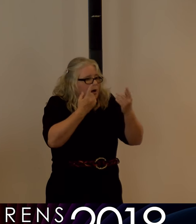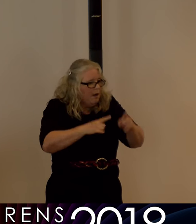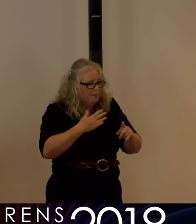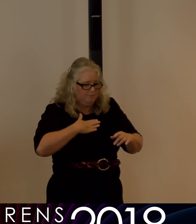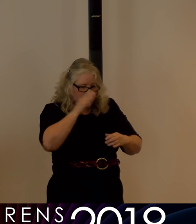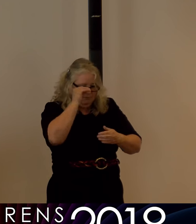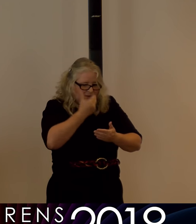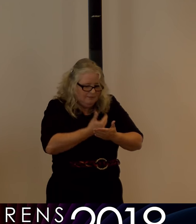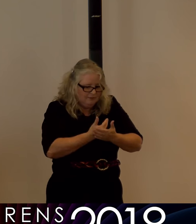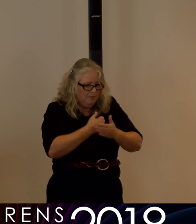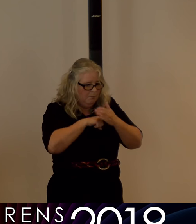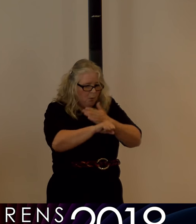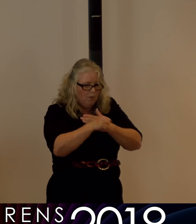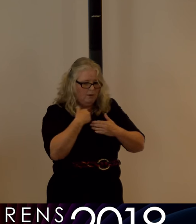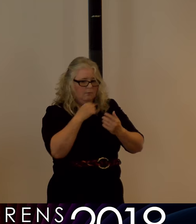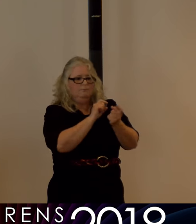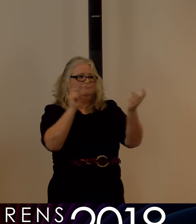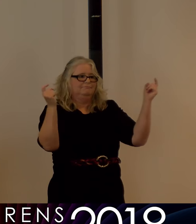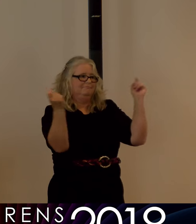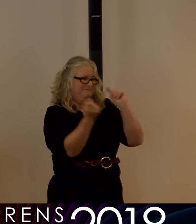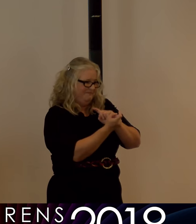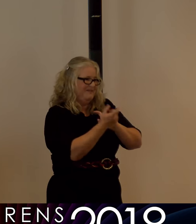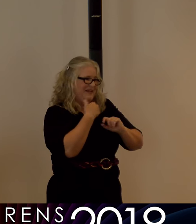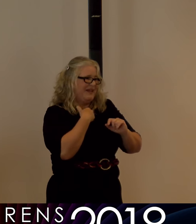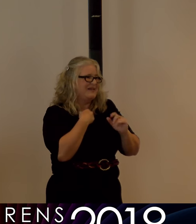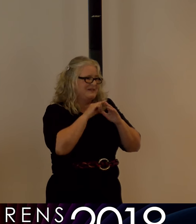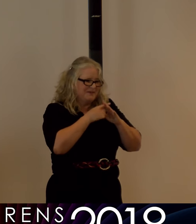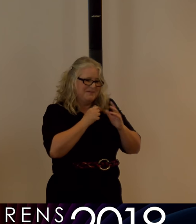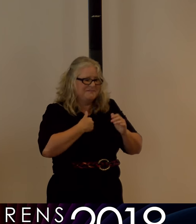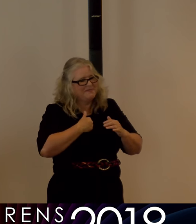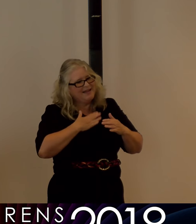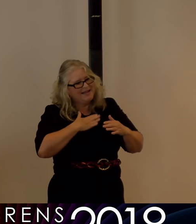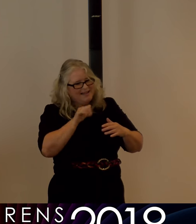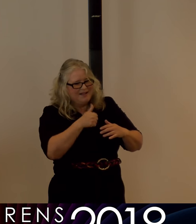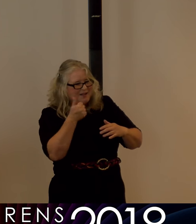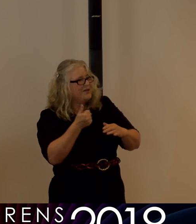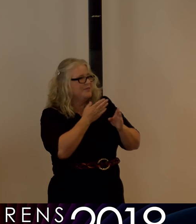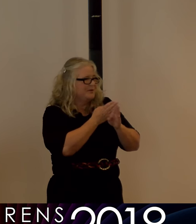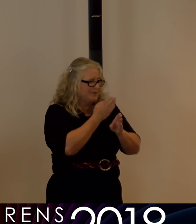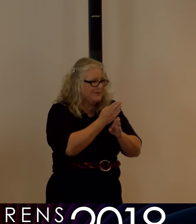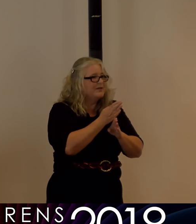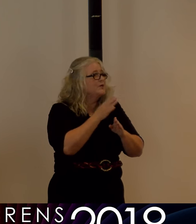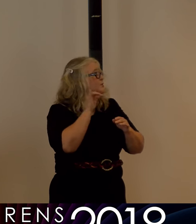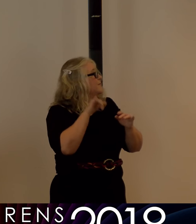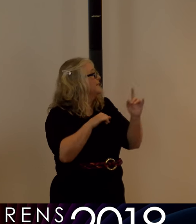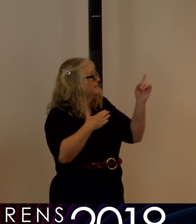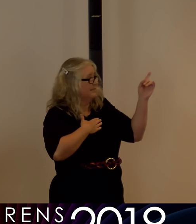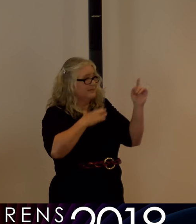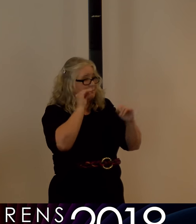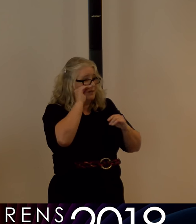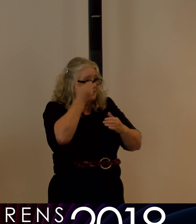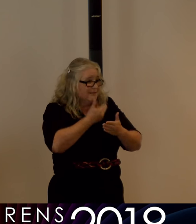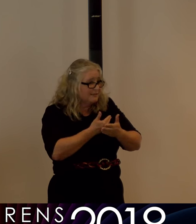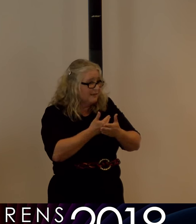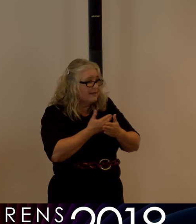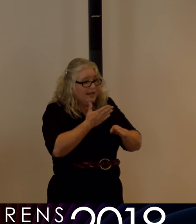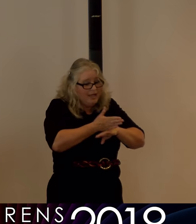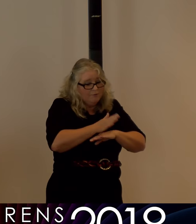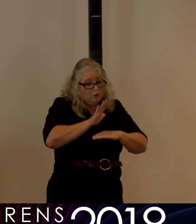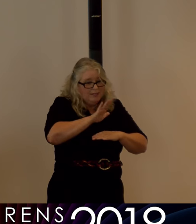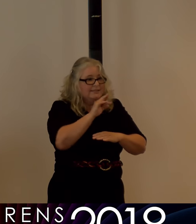I began my other career of raising a child with CHARGE syndrome. So this is Noam after his, I think, second heart